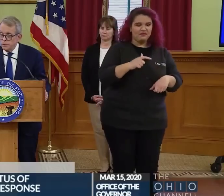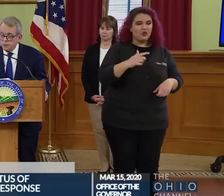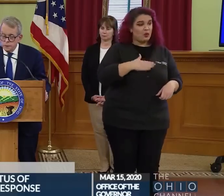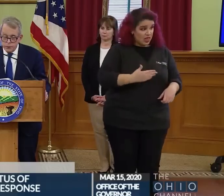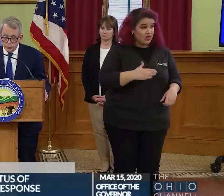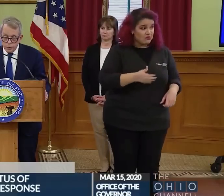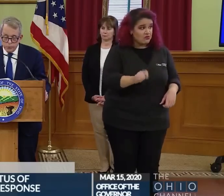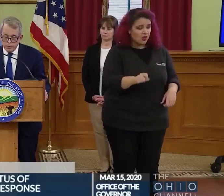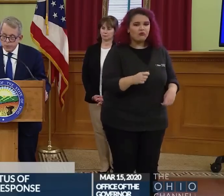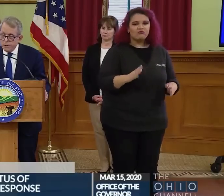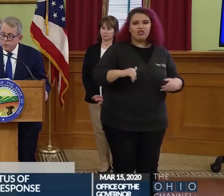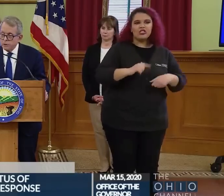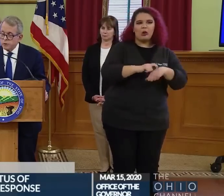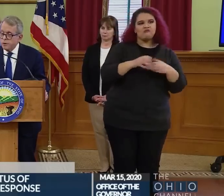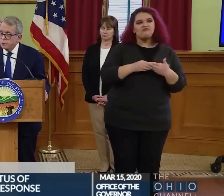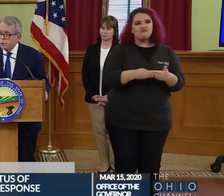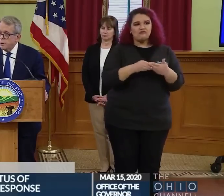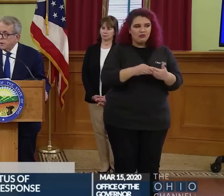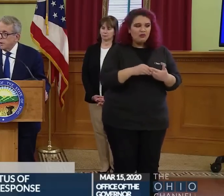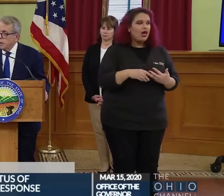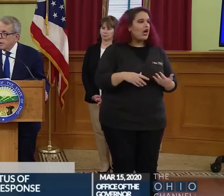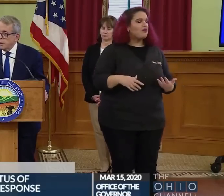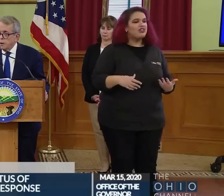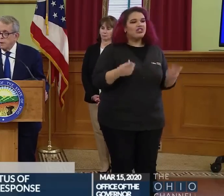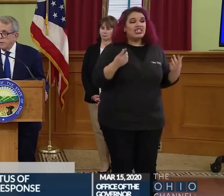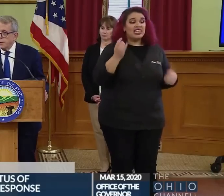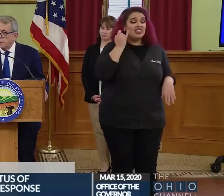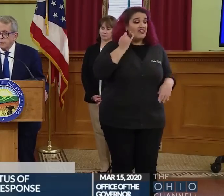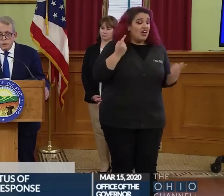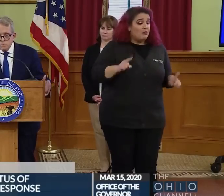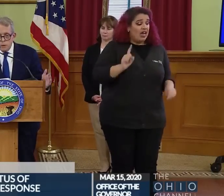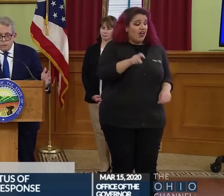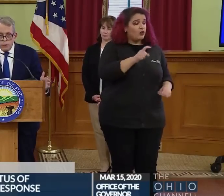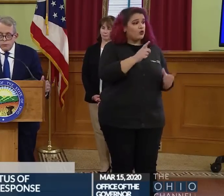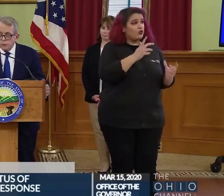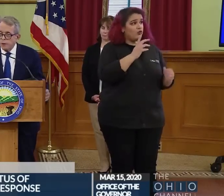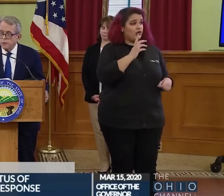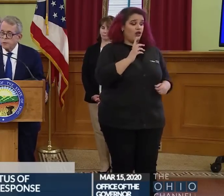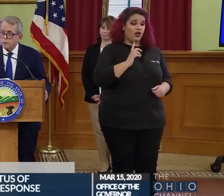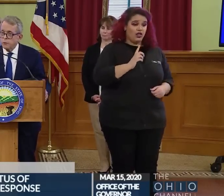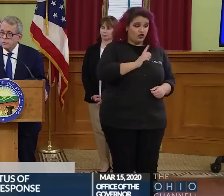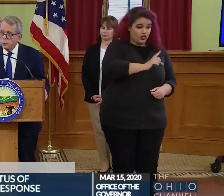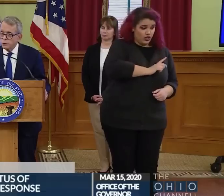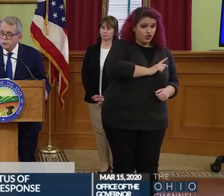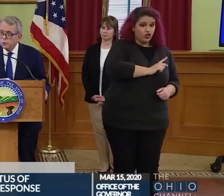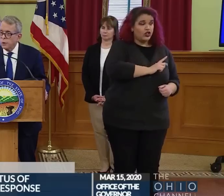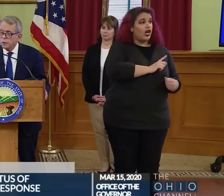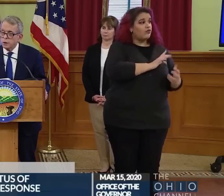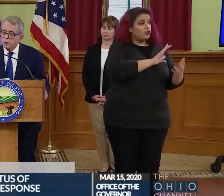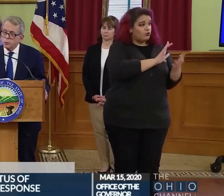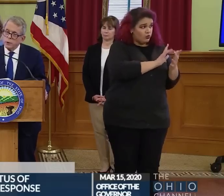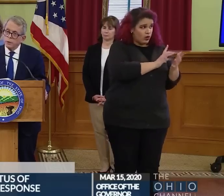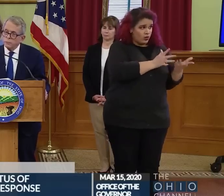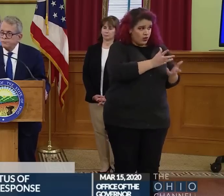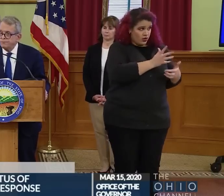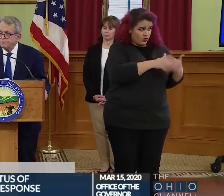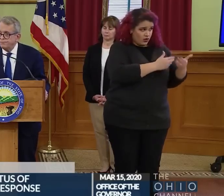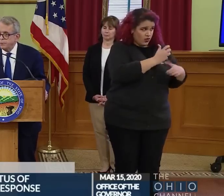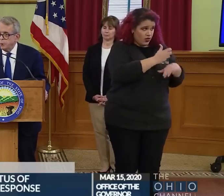the leadership of the state legislature, that if we don't do testing this year, the world's certainly not going to come to an